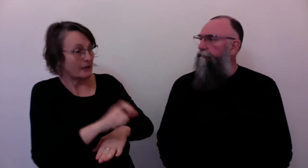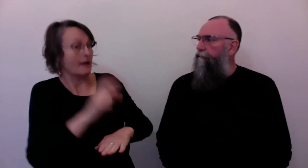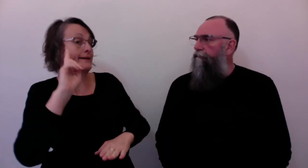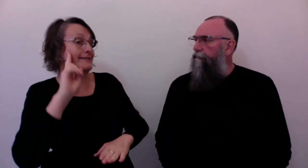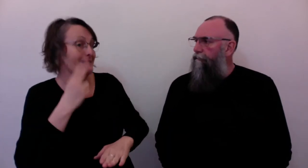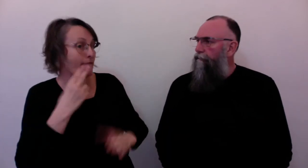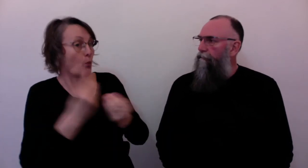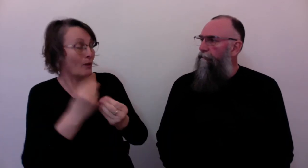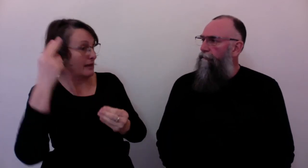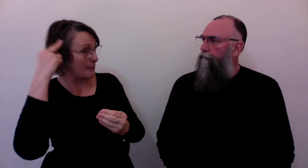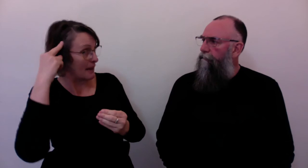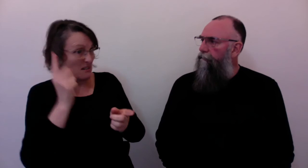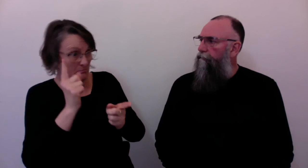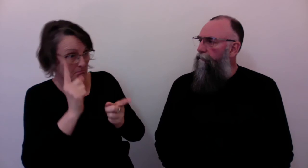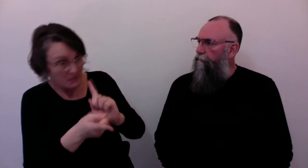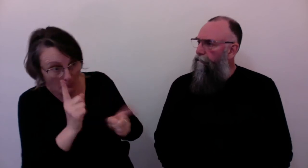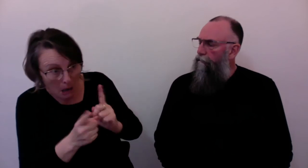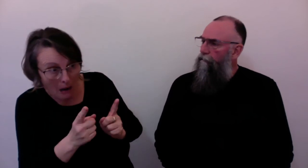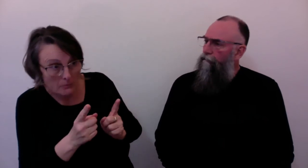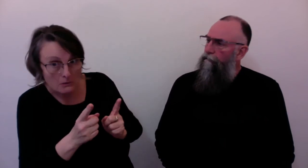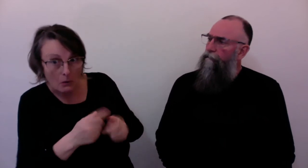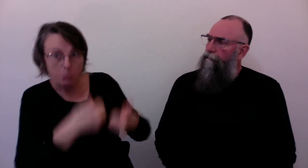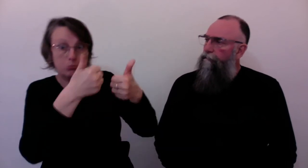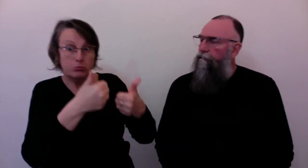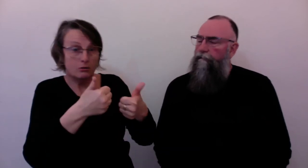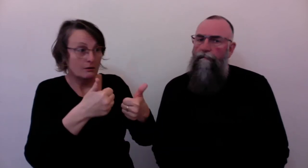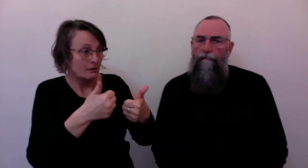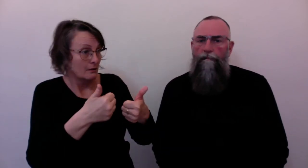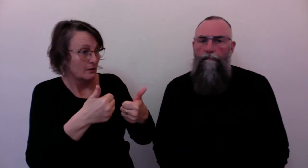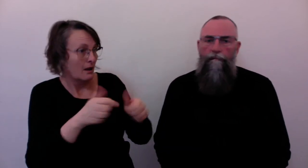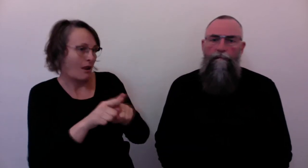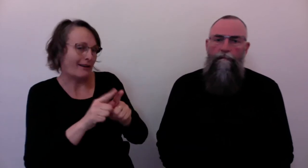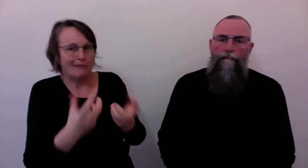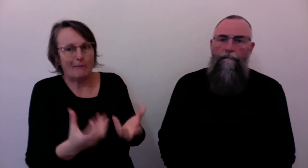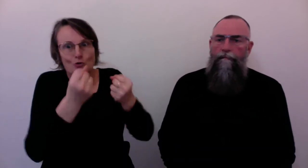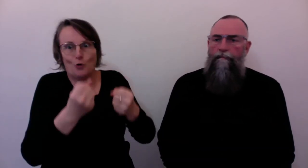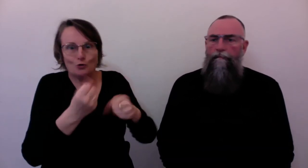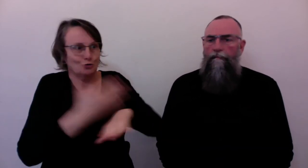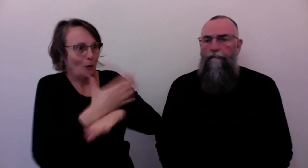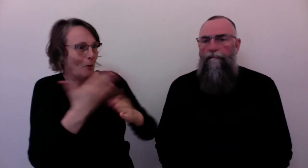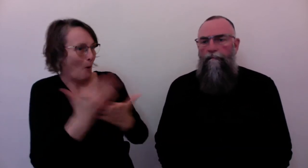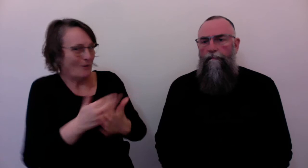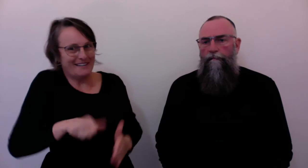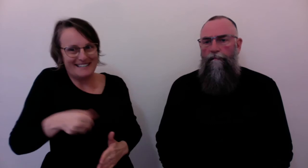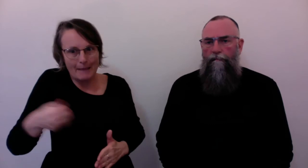implant? Has there been moments that it's been beneficial for you? I mean, apart from the fact of landing a gig on Neighbours, But has there been moments where you've had